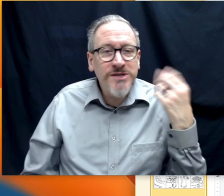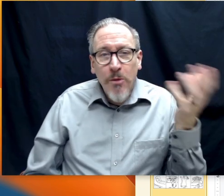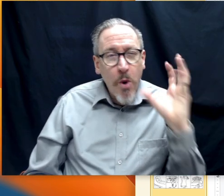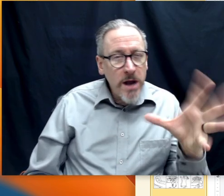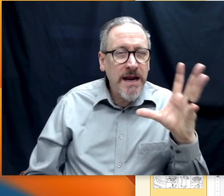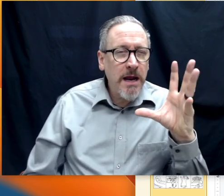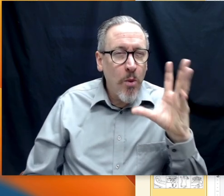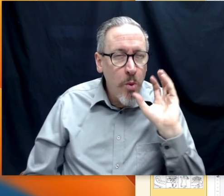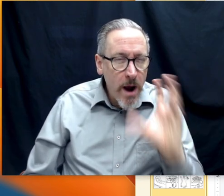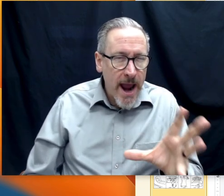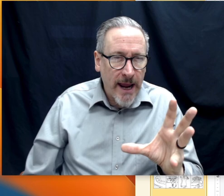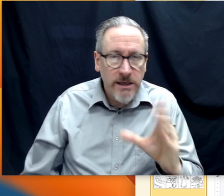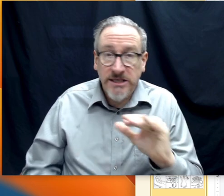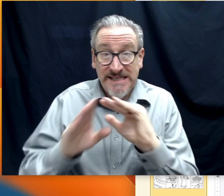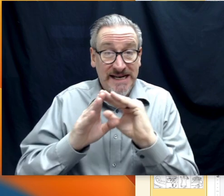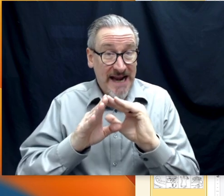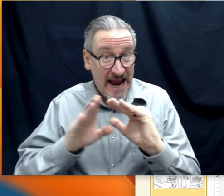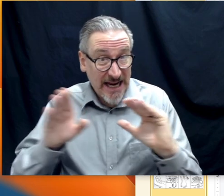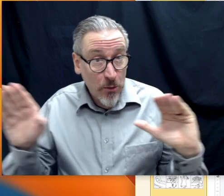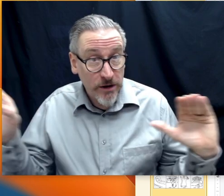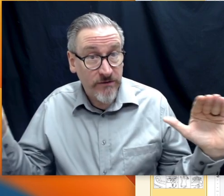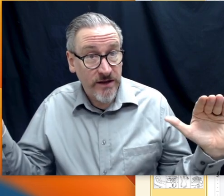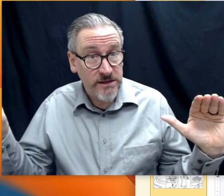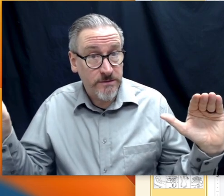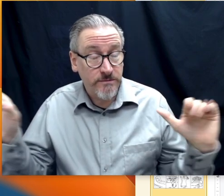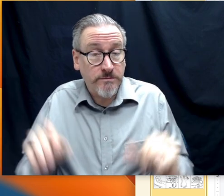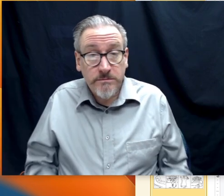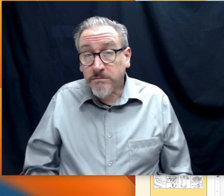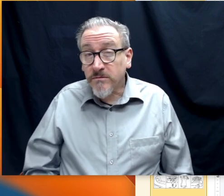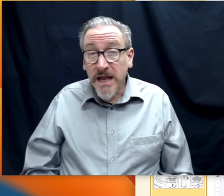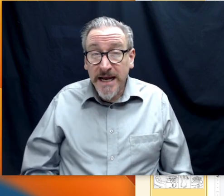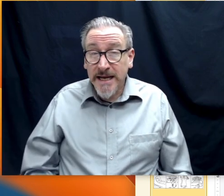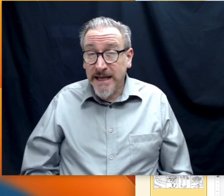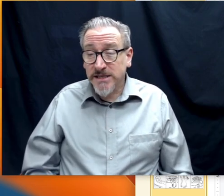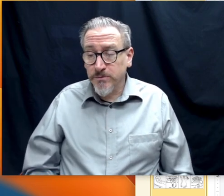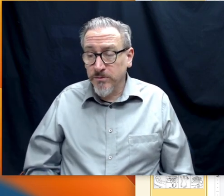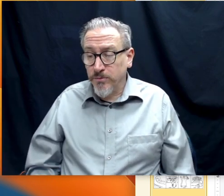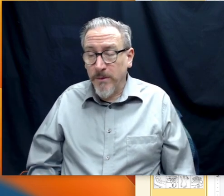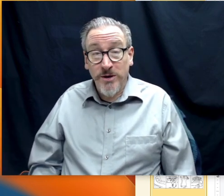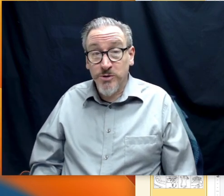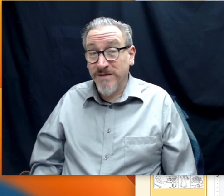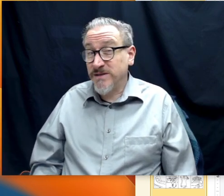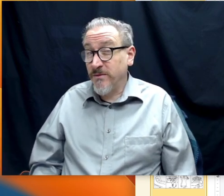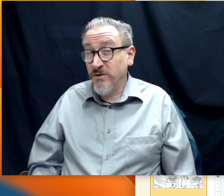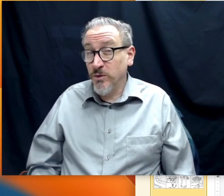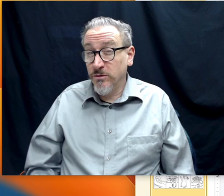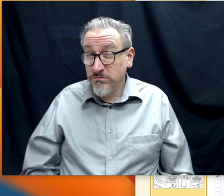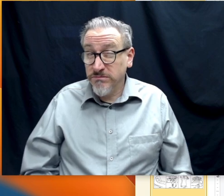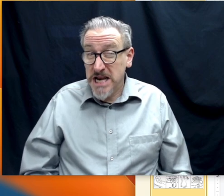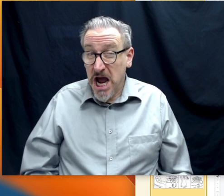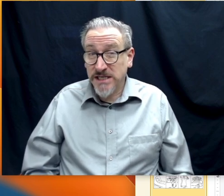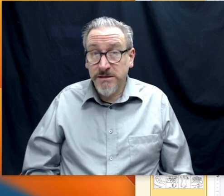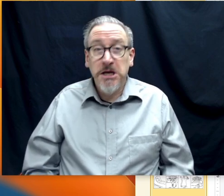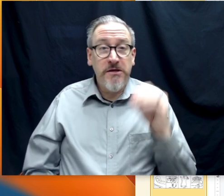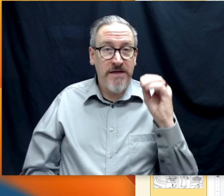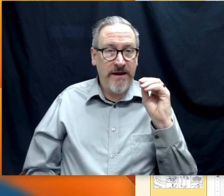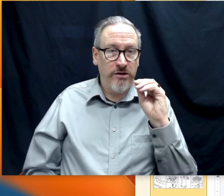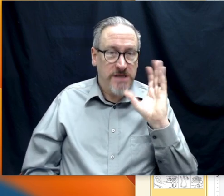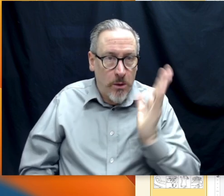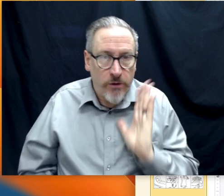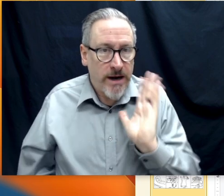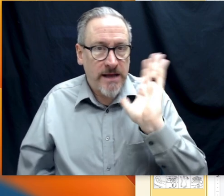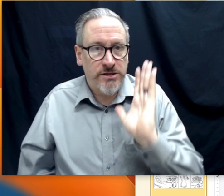So there's not one way to sign any one of these. And again, that's probably going to drive some of you nuts